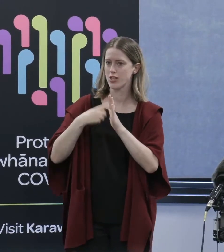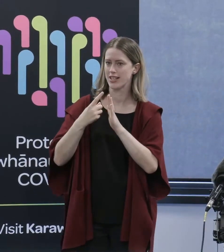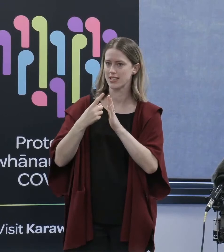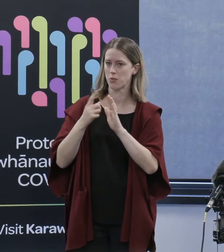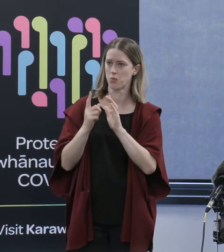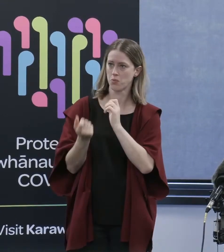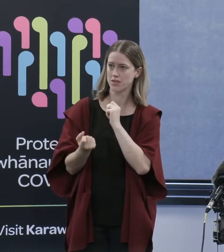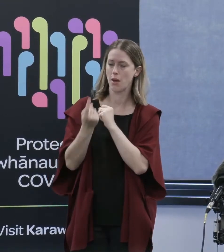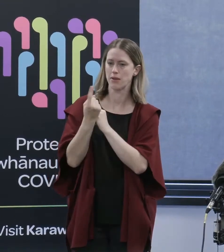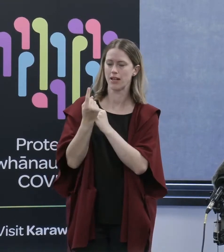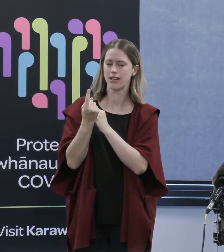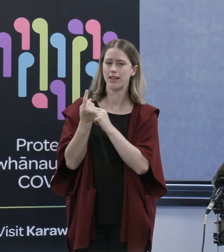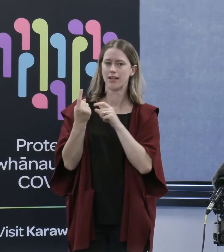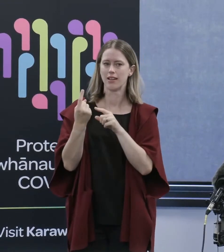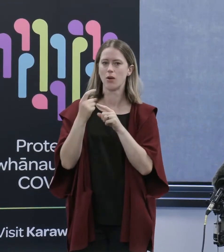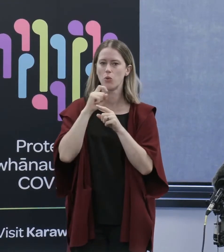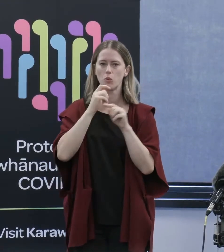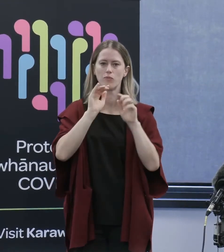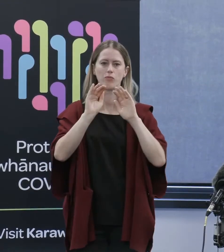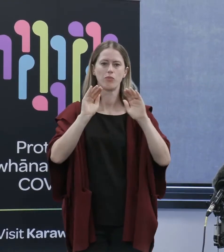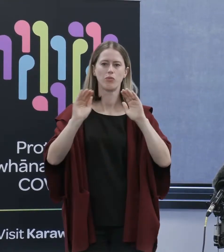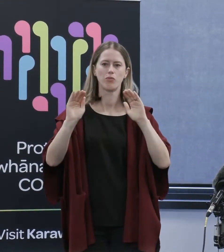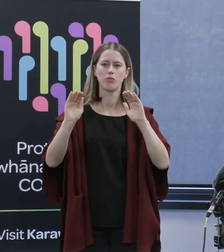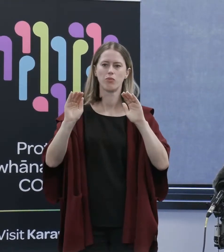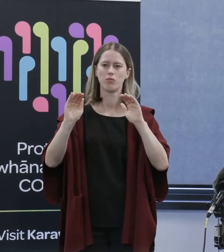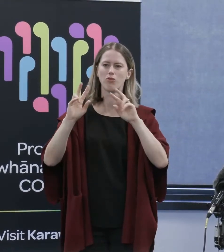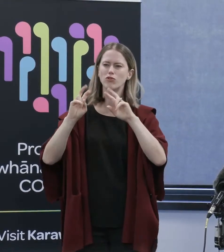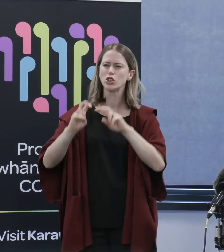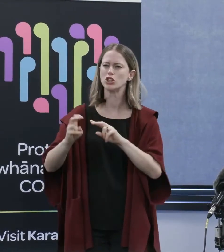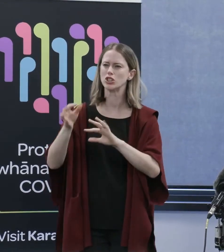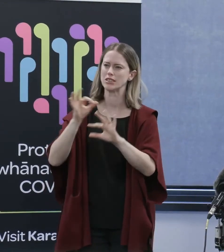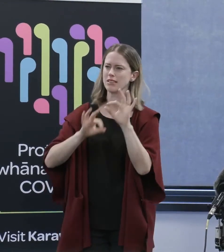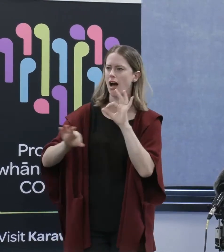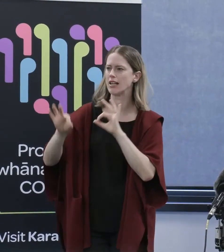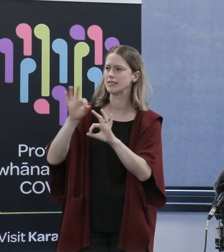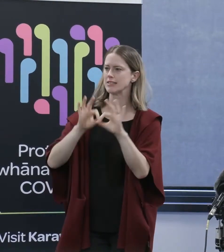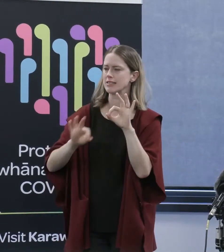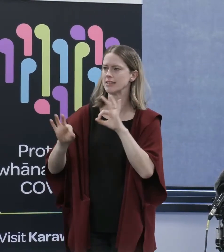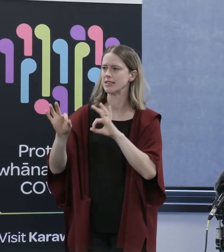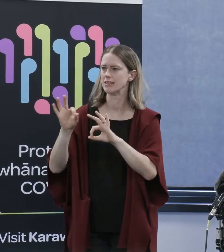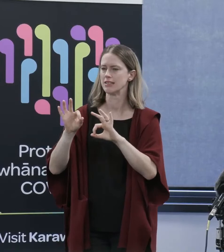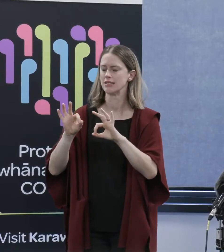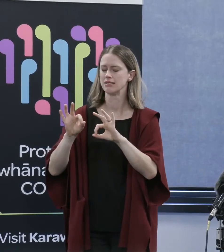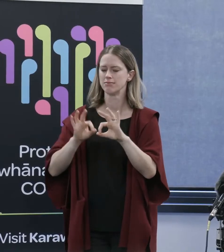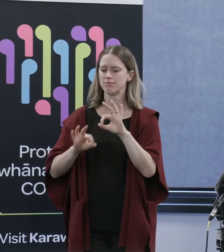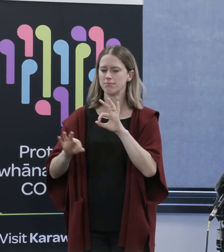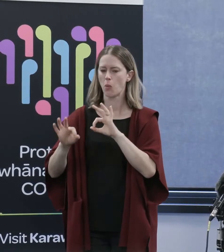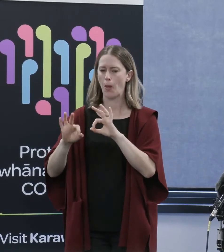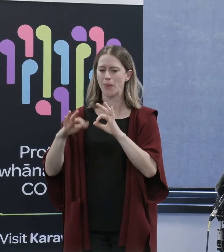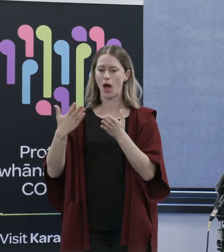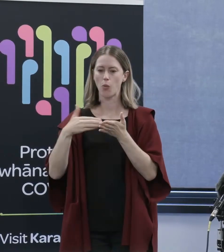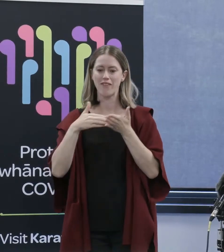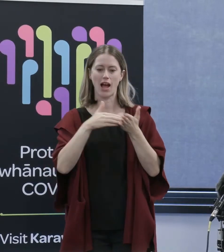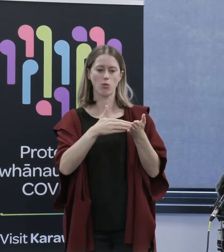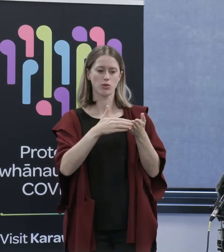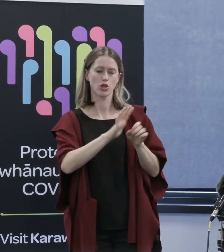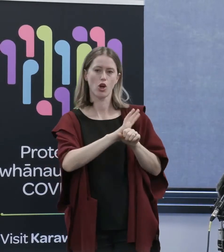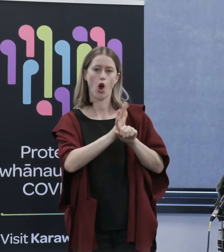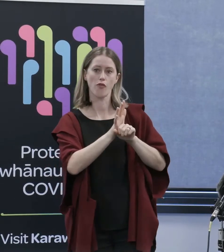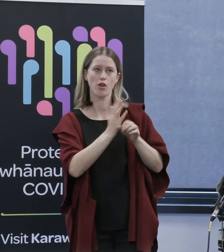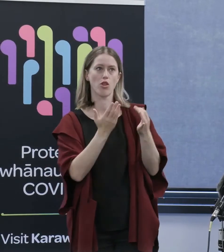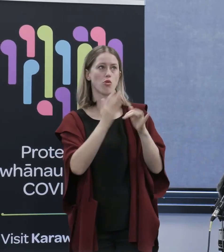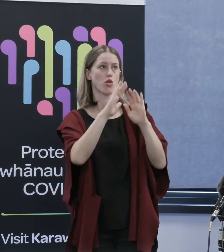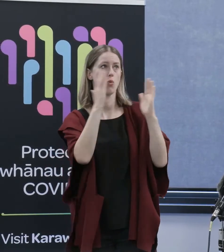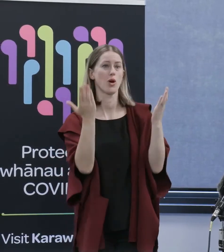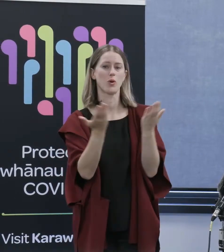to and make some comments about the research and science contribution to the pandemic response around the